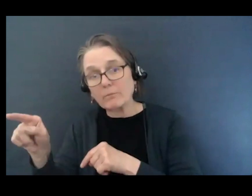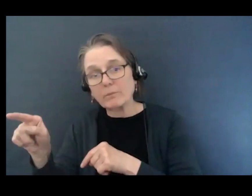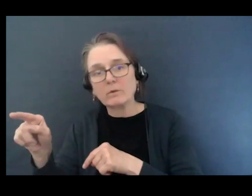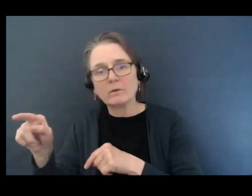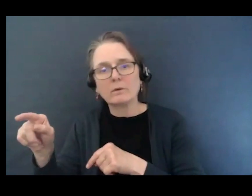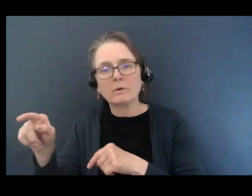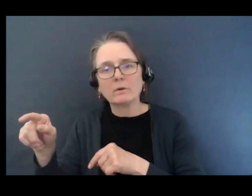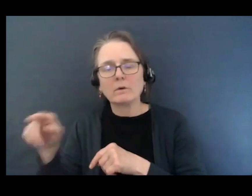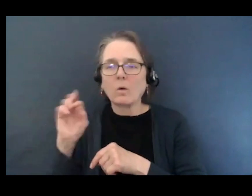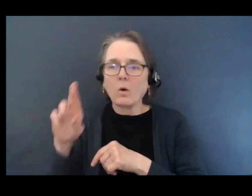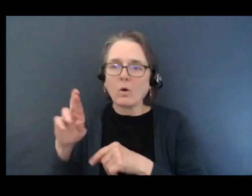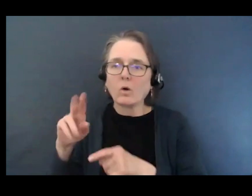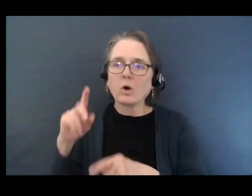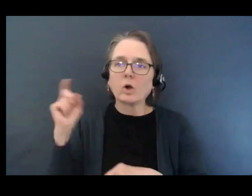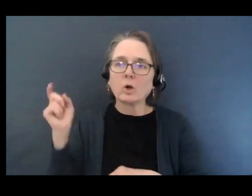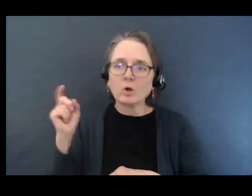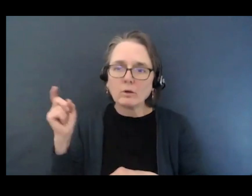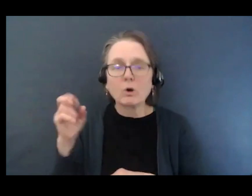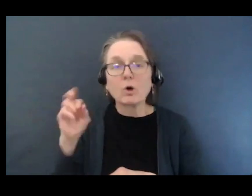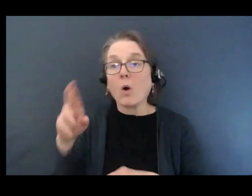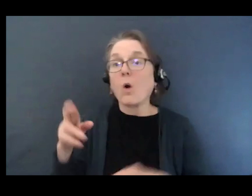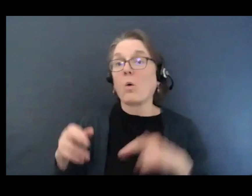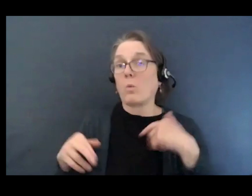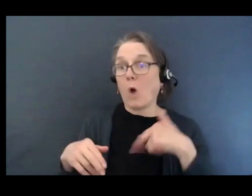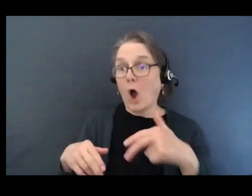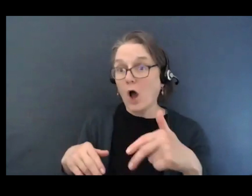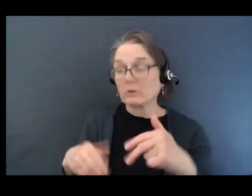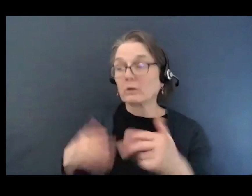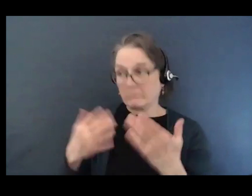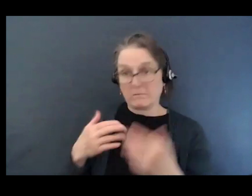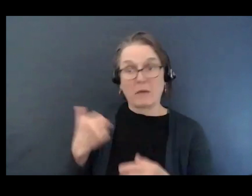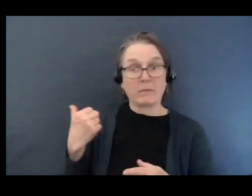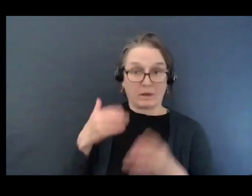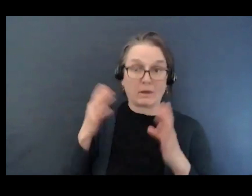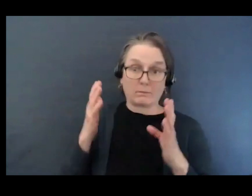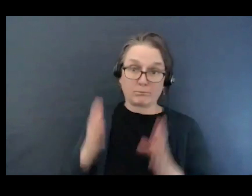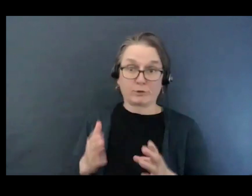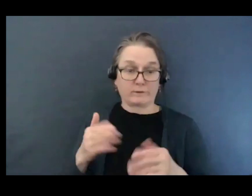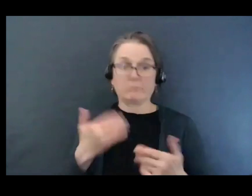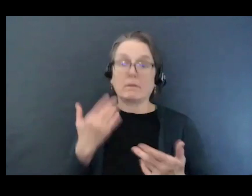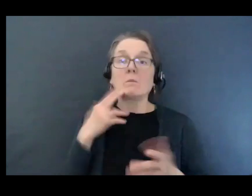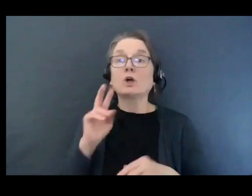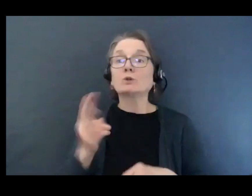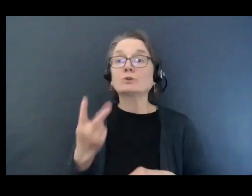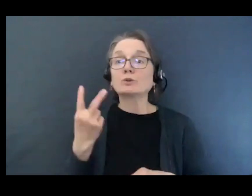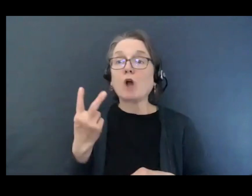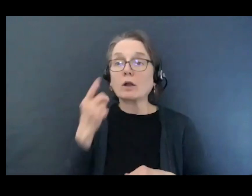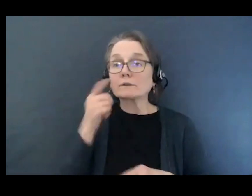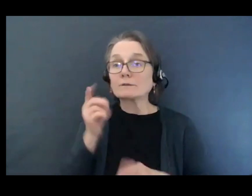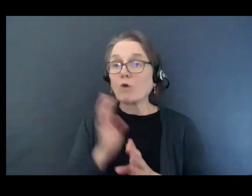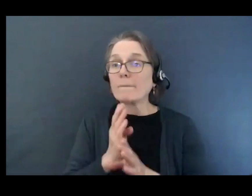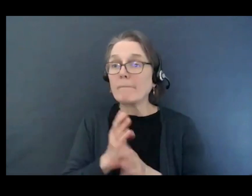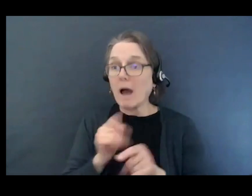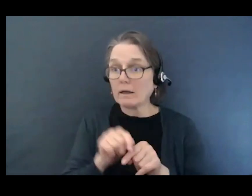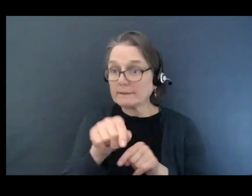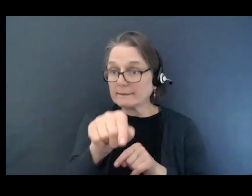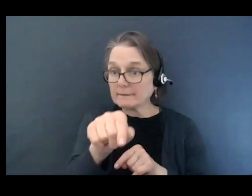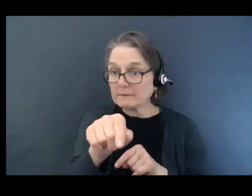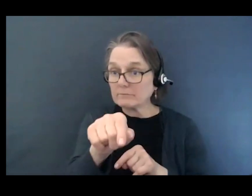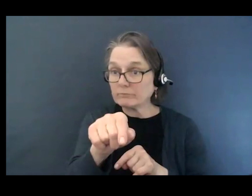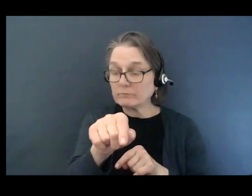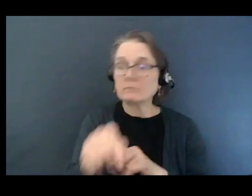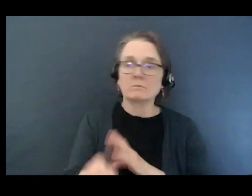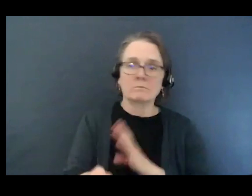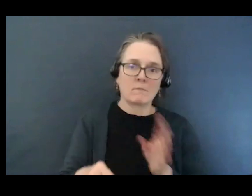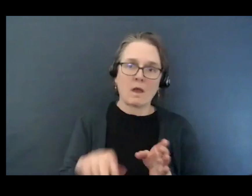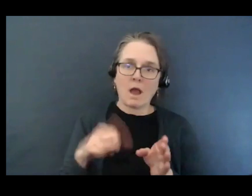and going to the same place as a higher income person, might choose to walk, even though it's 5 minutes longer, because they want to save the $2. Got it.